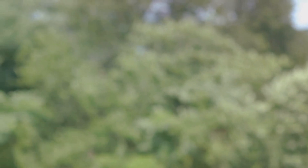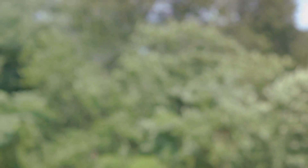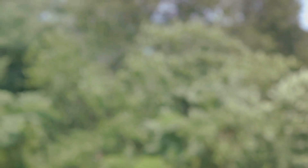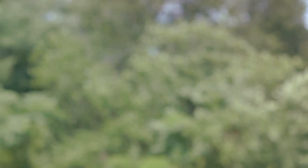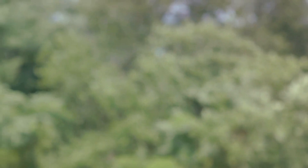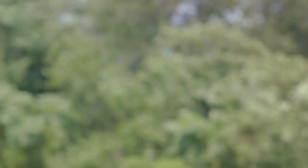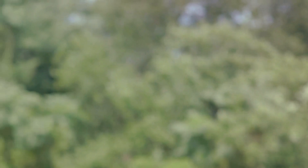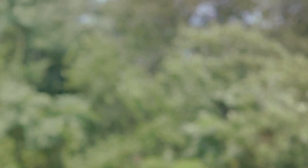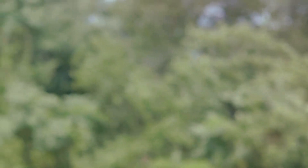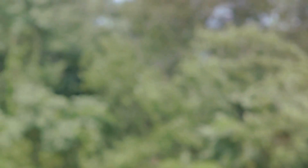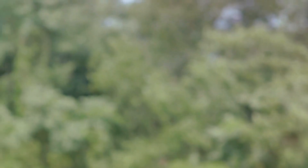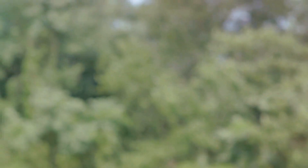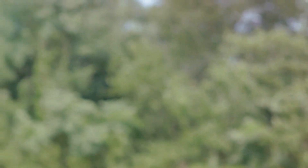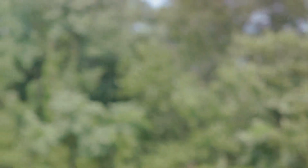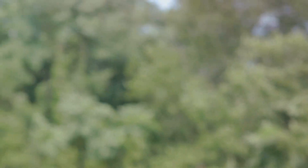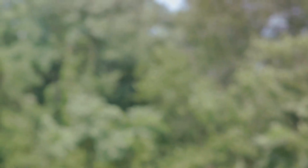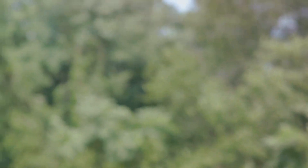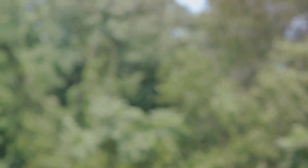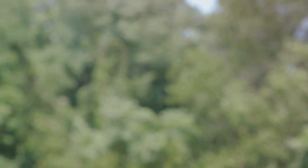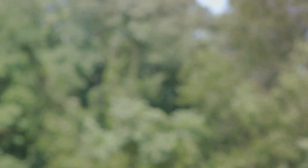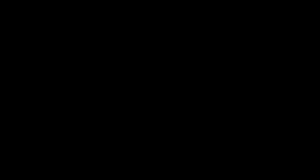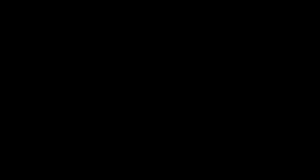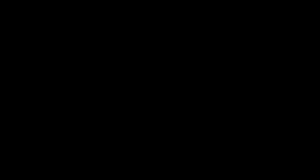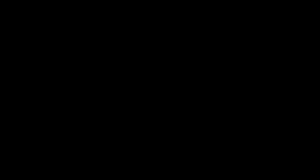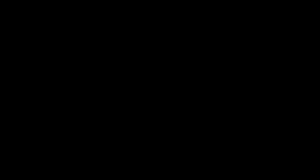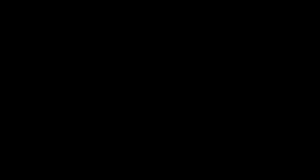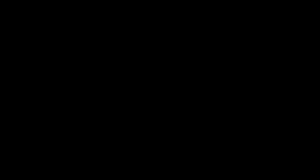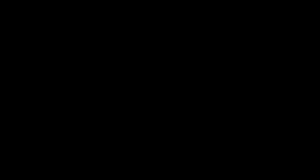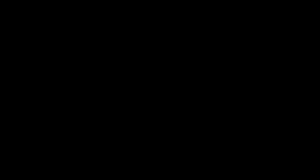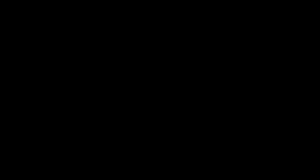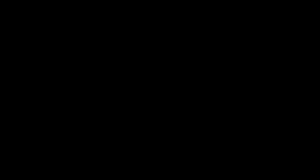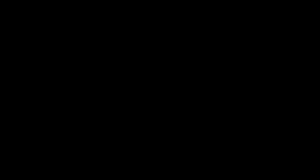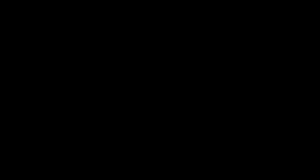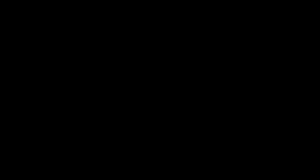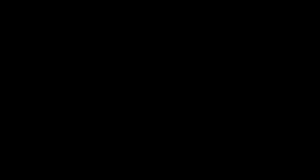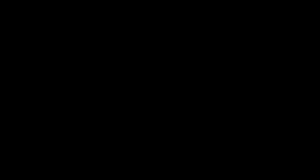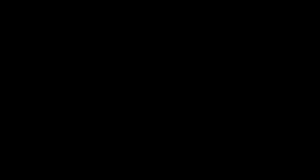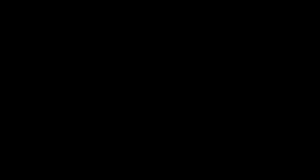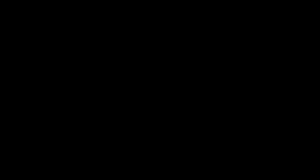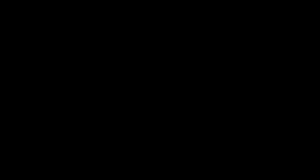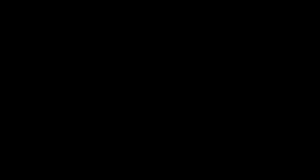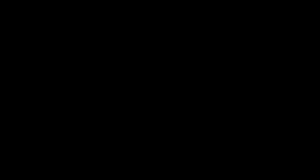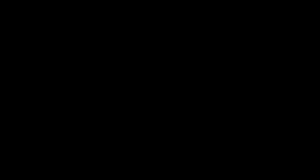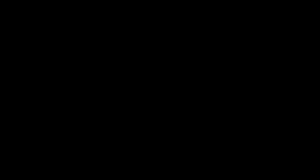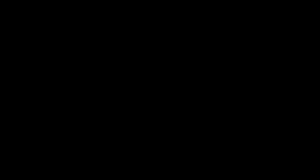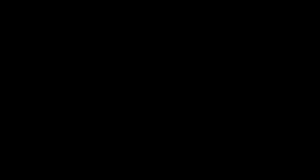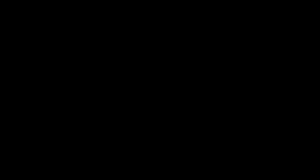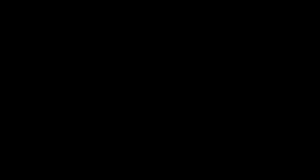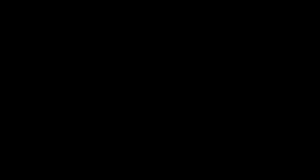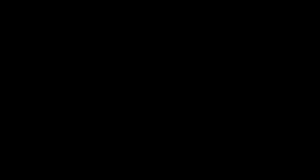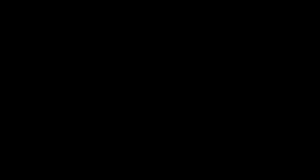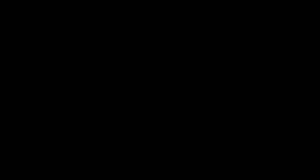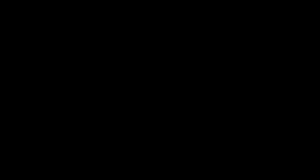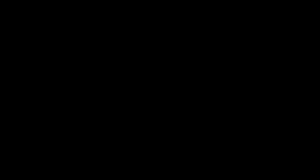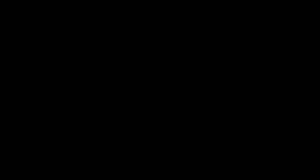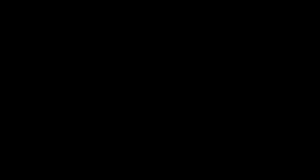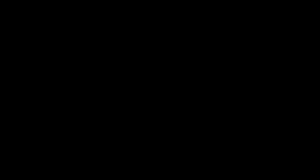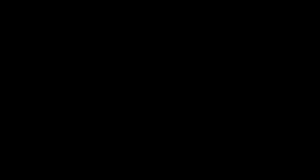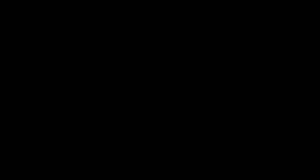syntax and grammar, fundamentally transformed how we approach sign language education. Today, it's recognized as a full-fledged language